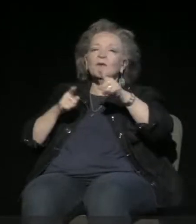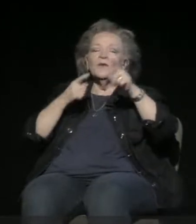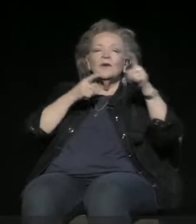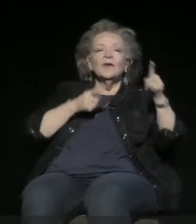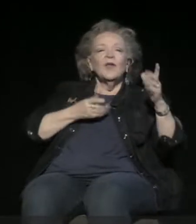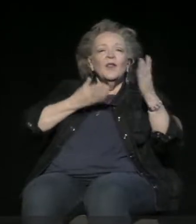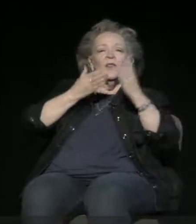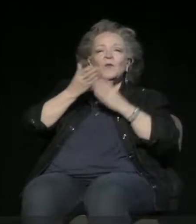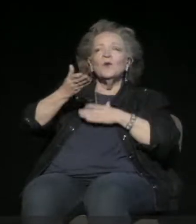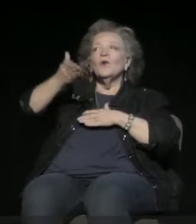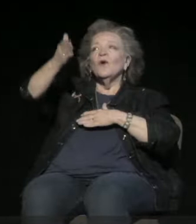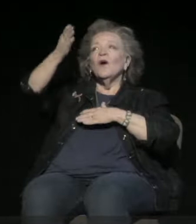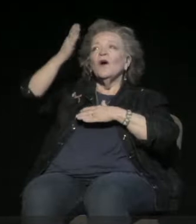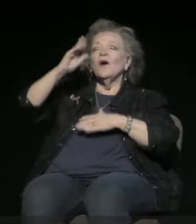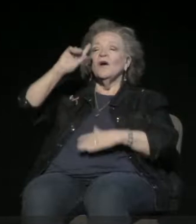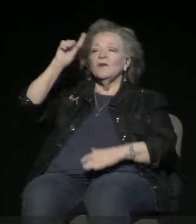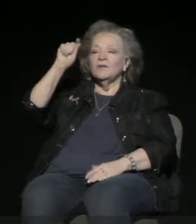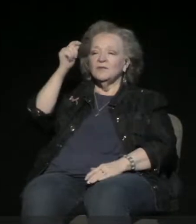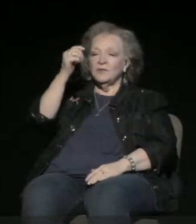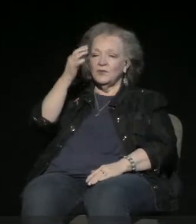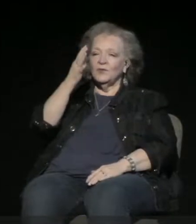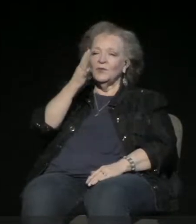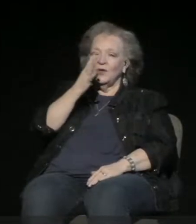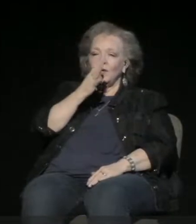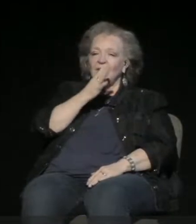grace of God.